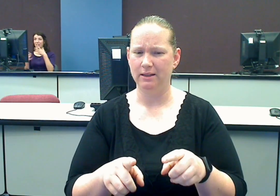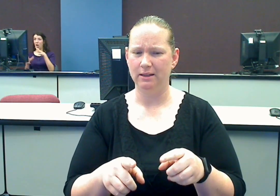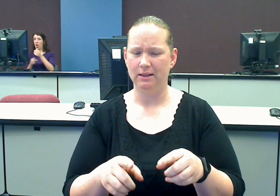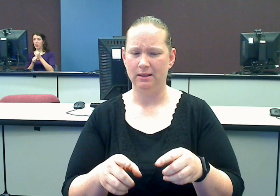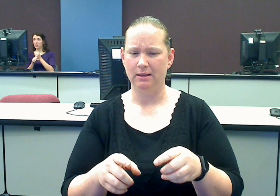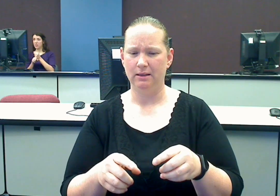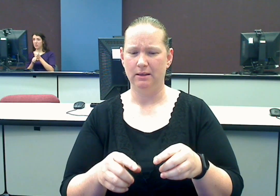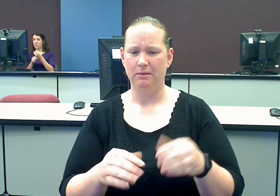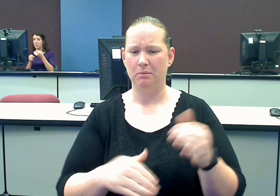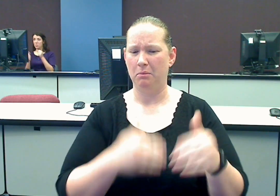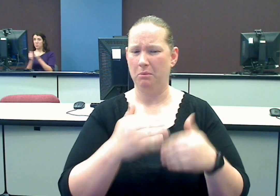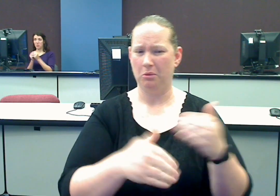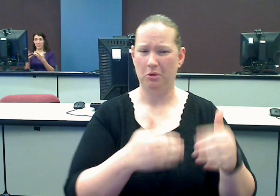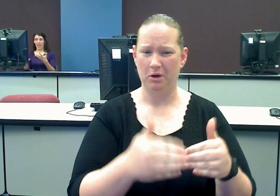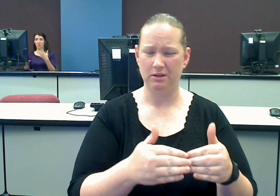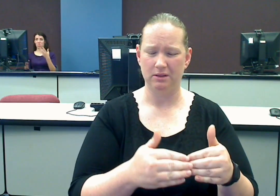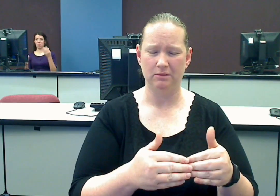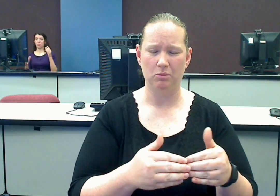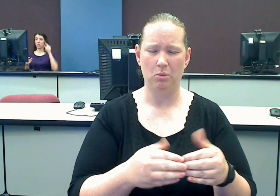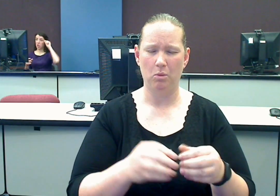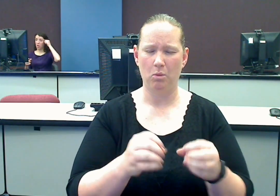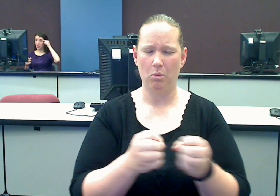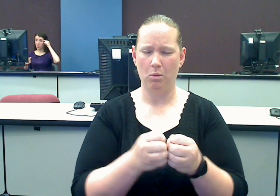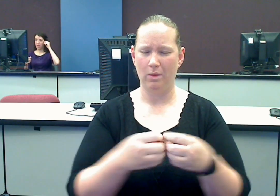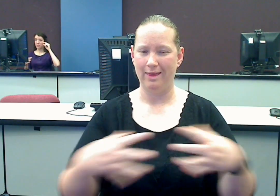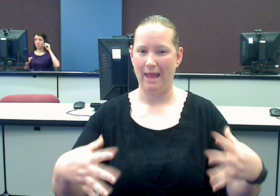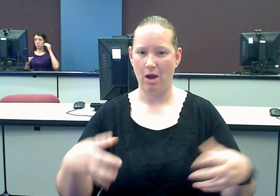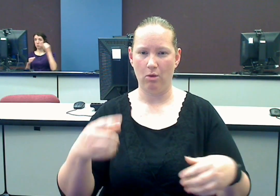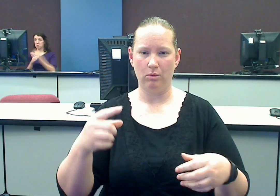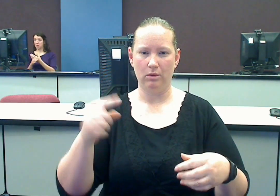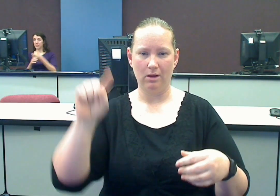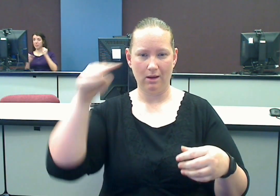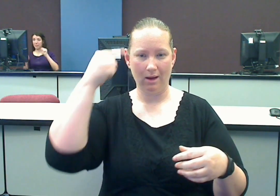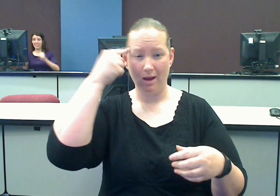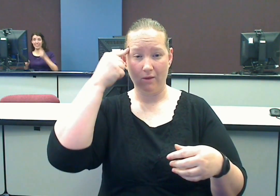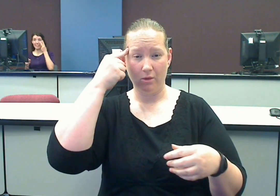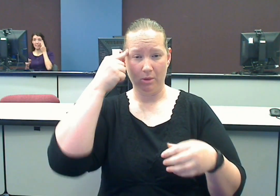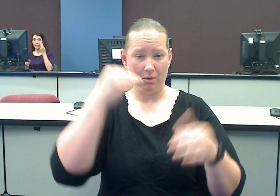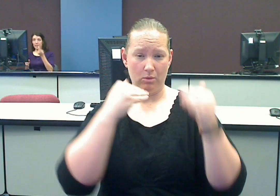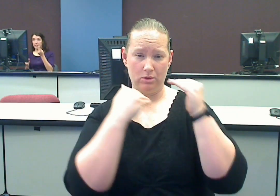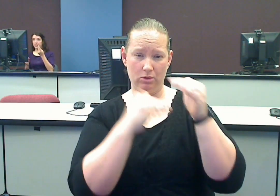restriction can be seen in Upton Sinclair's book, The Jungle.